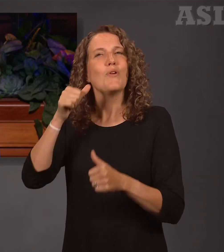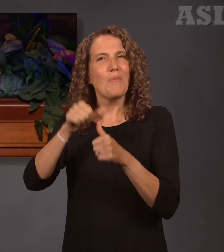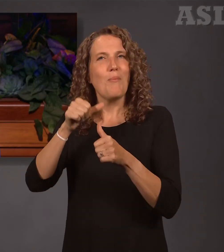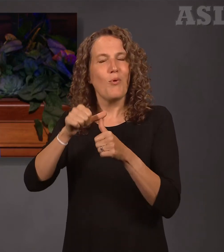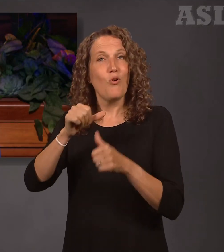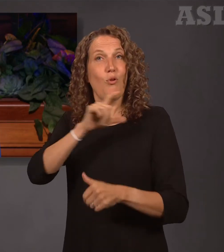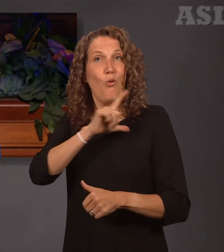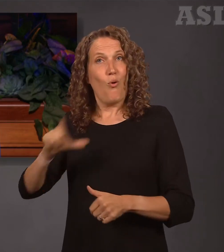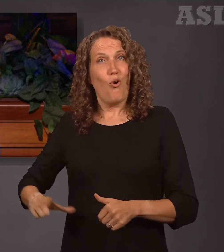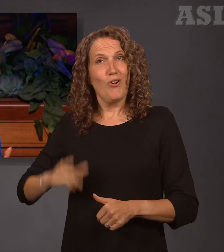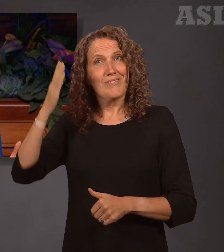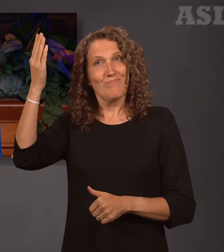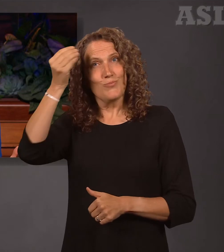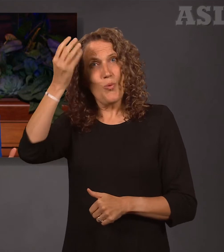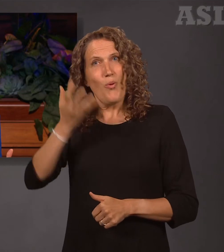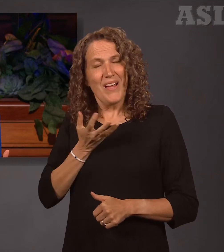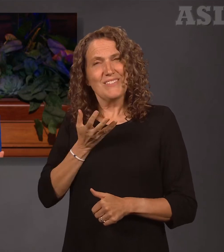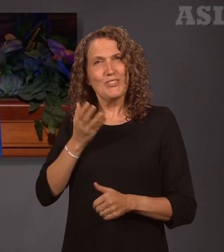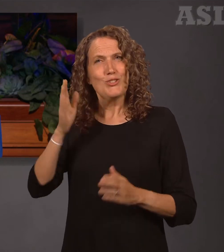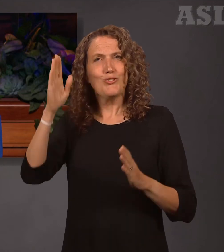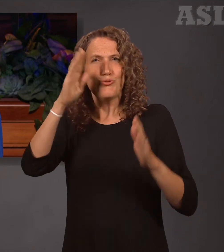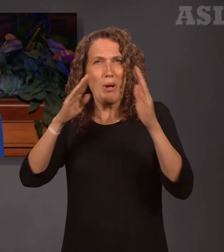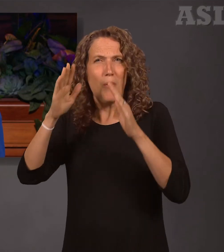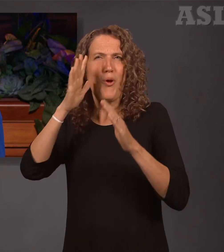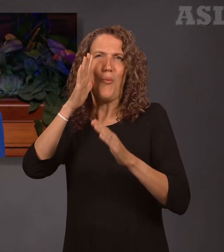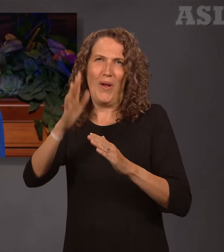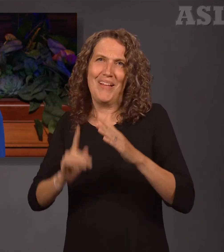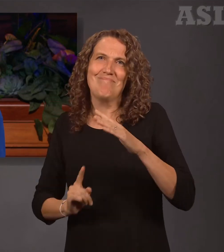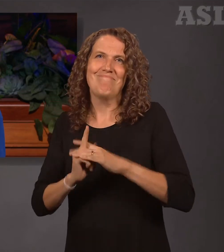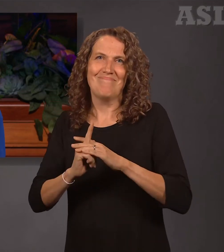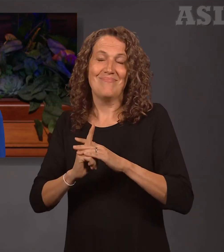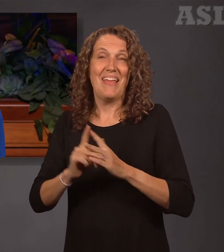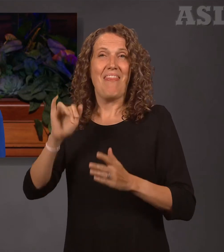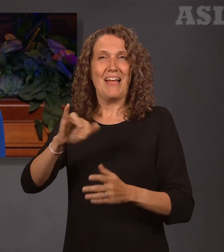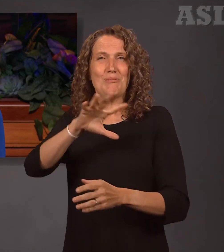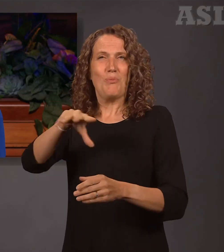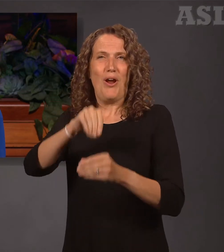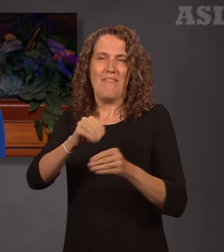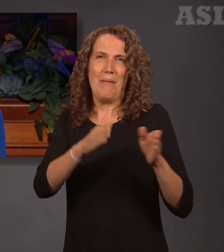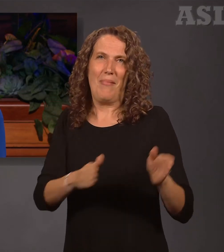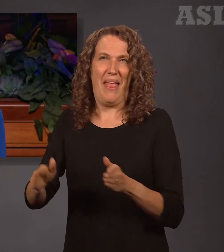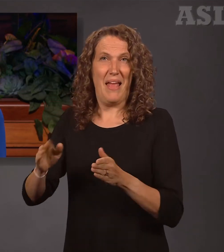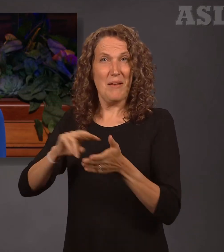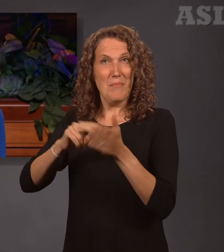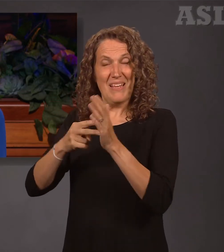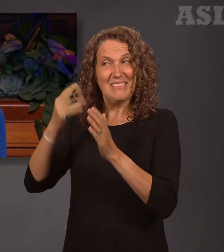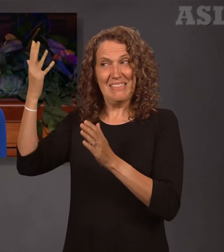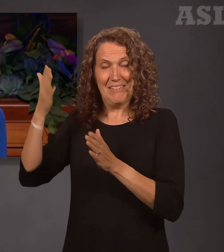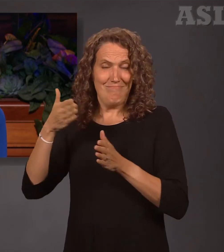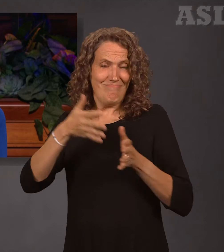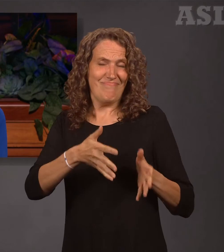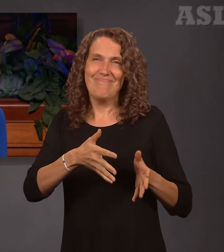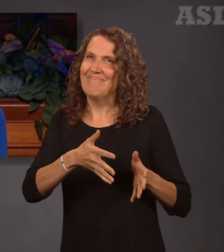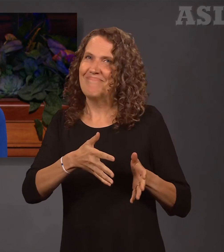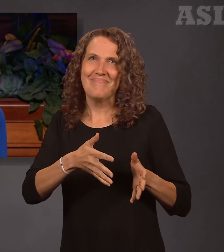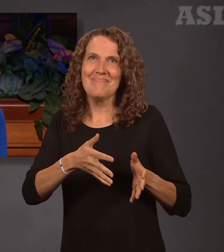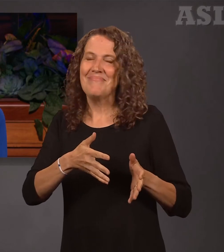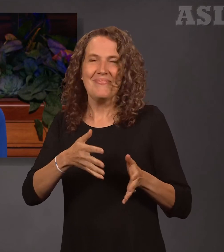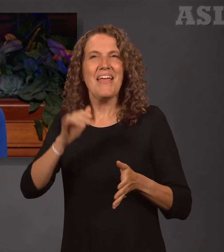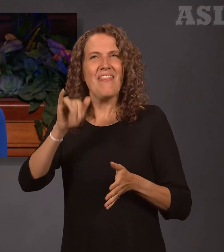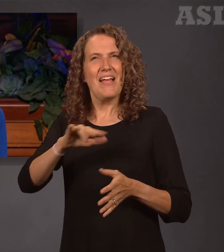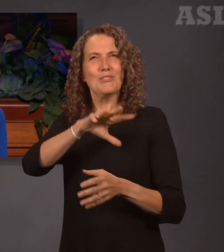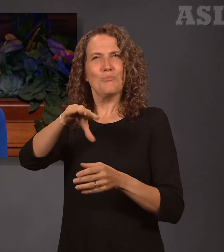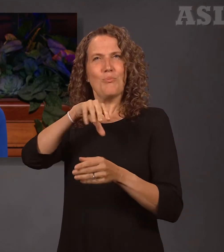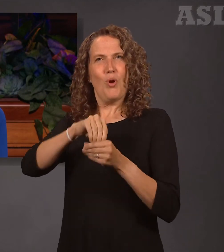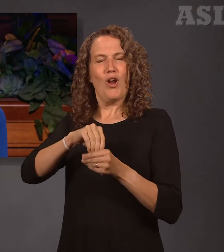troubles troubles are part of the plan and do not mean that you've been abandoned they are part of what it means